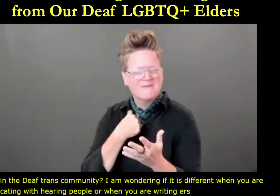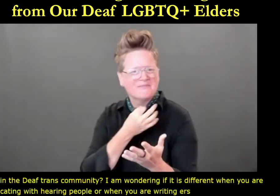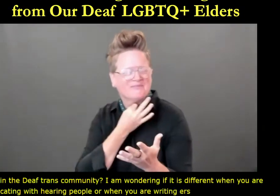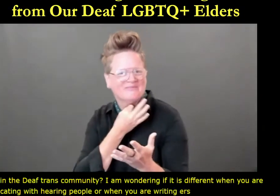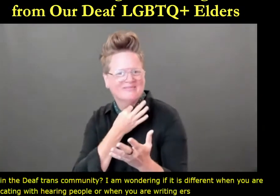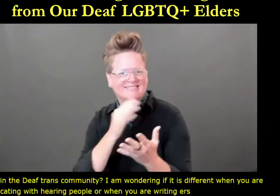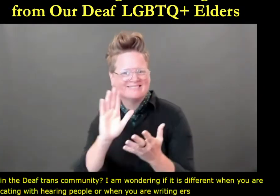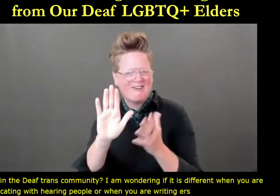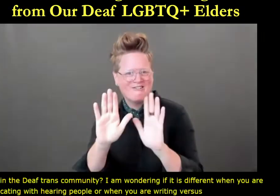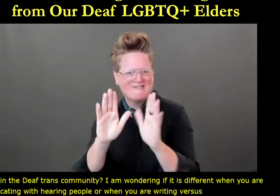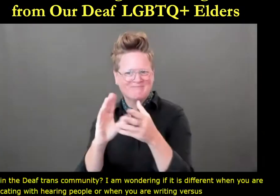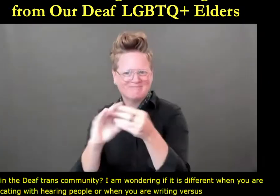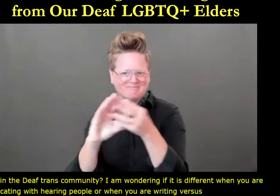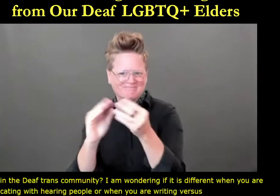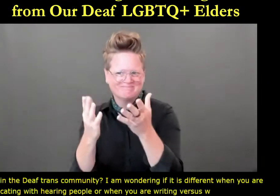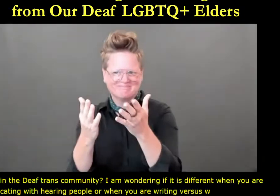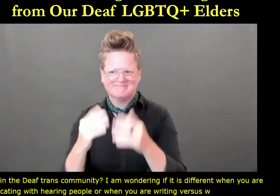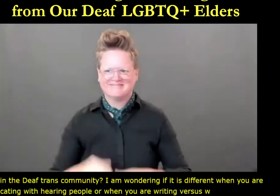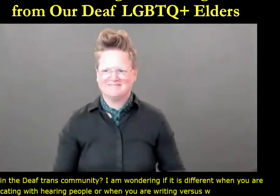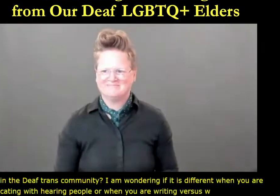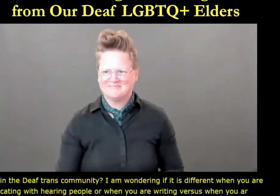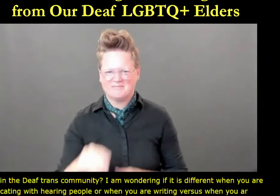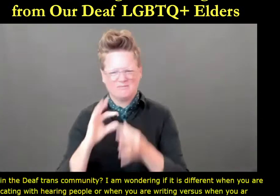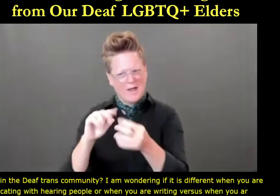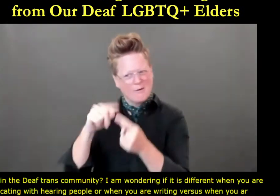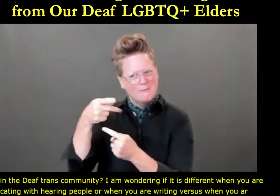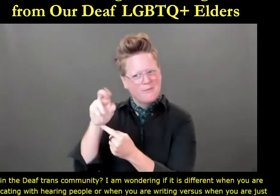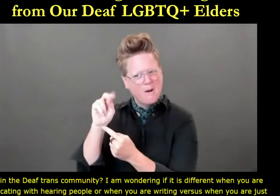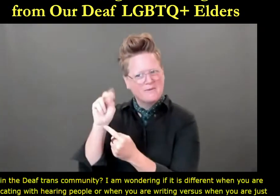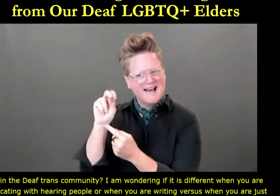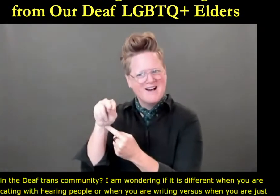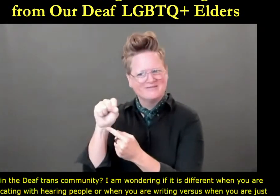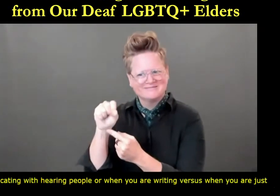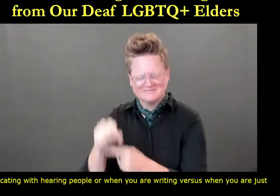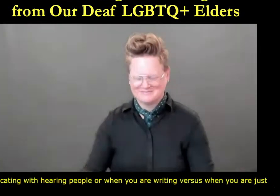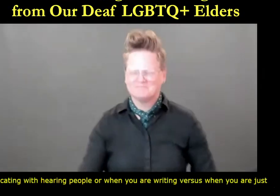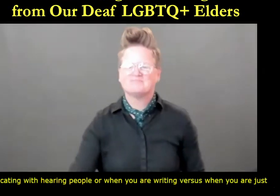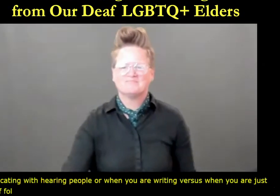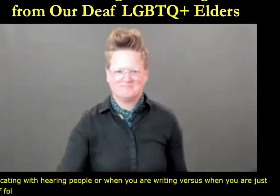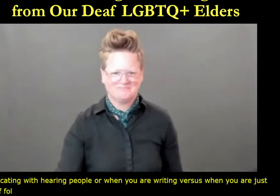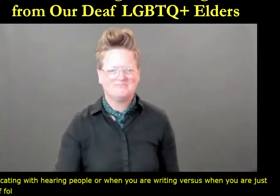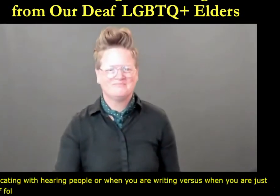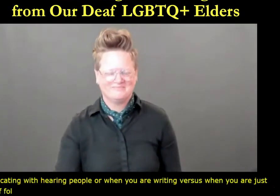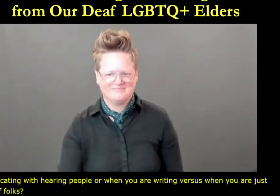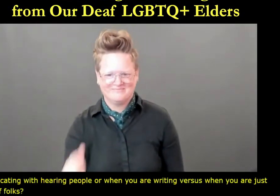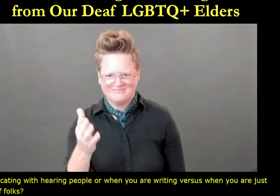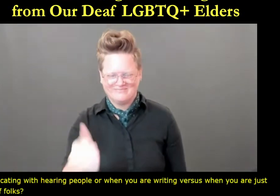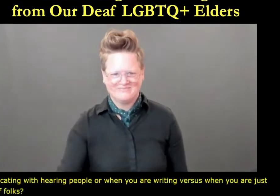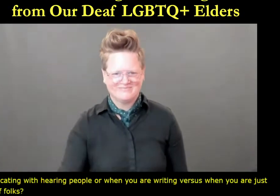Do you have to use pronouns or just wondering if related to pronouns?